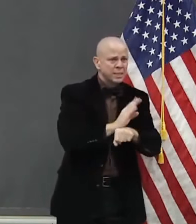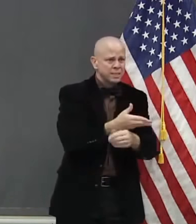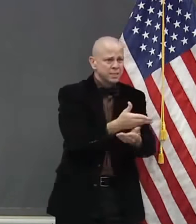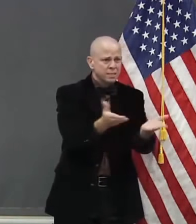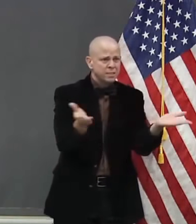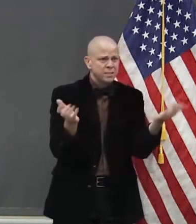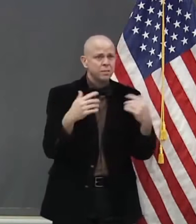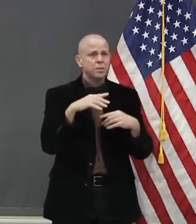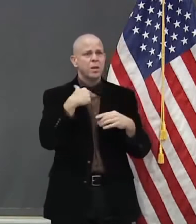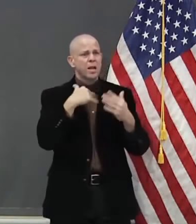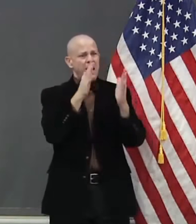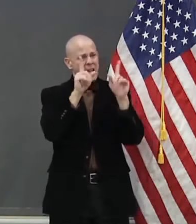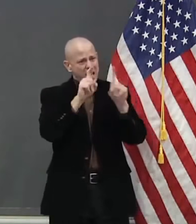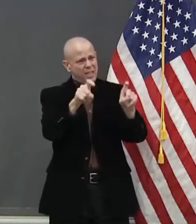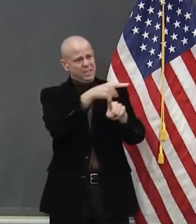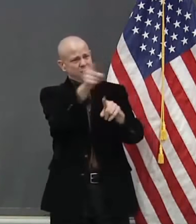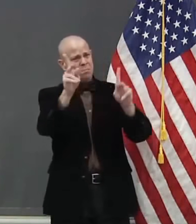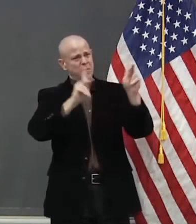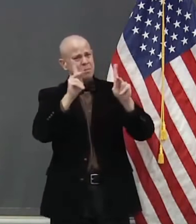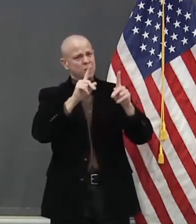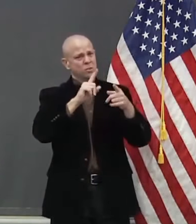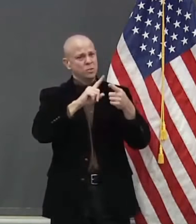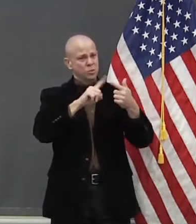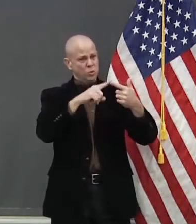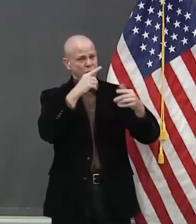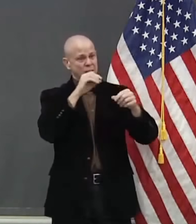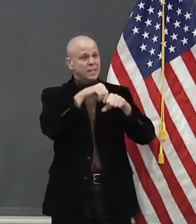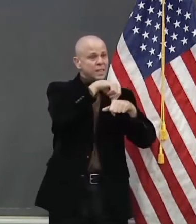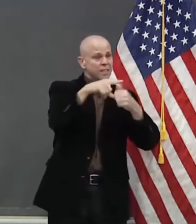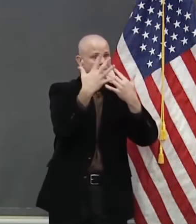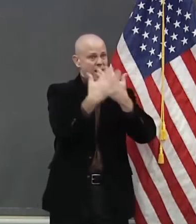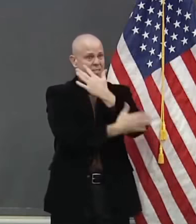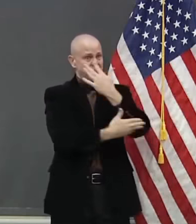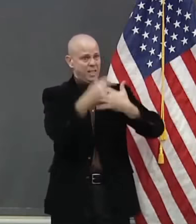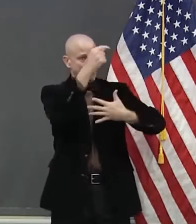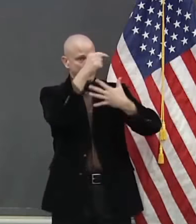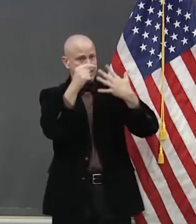in these 5 counties to step up and really take this